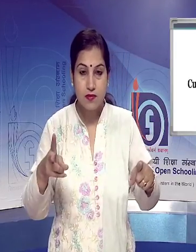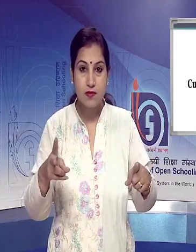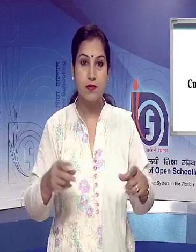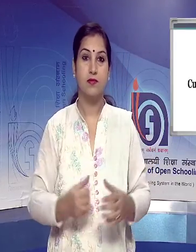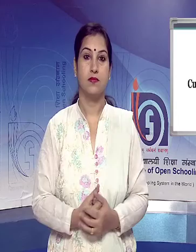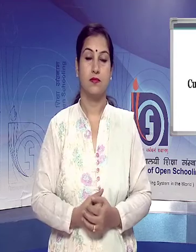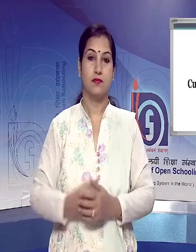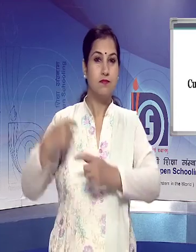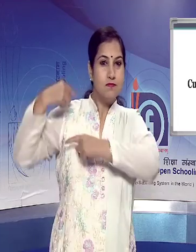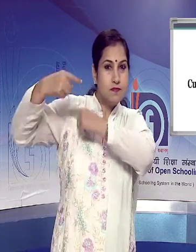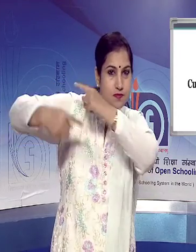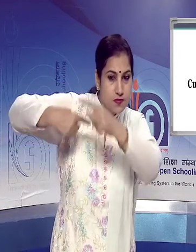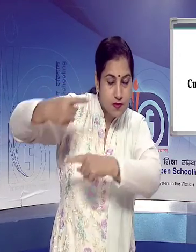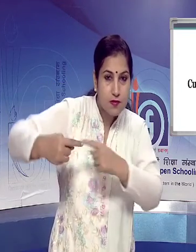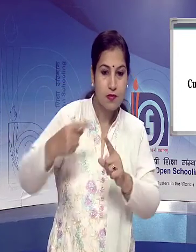Cultural practices.